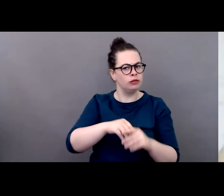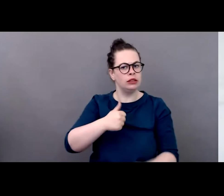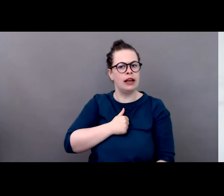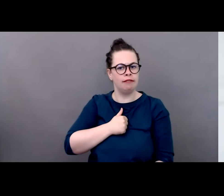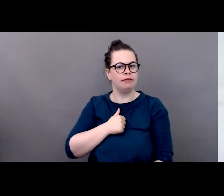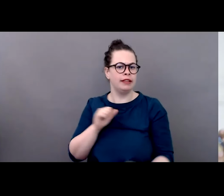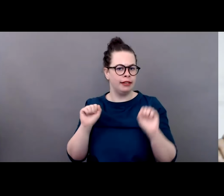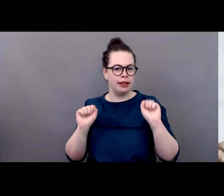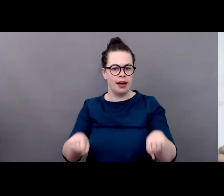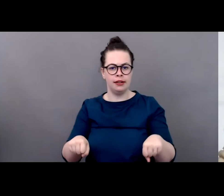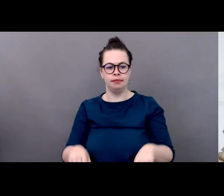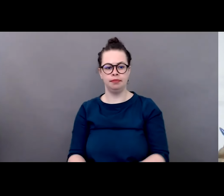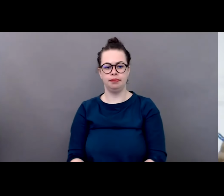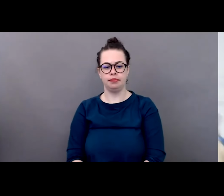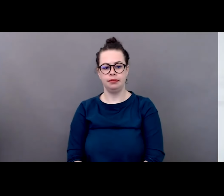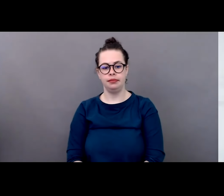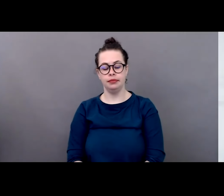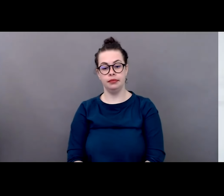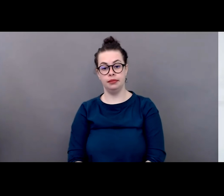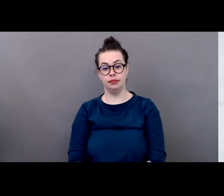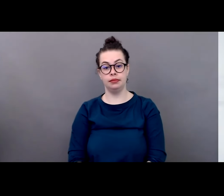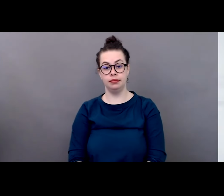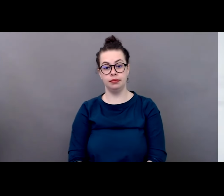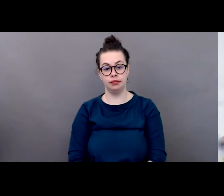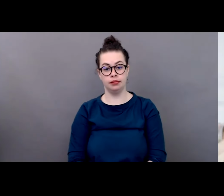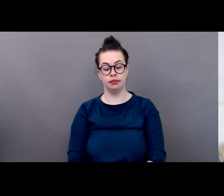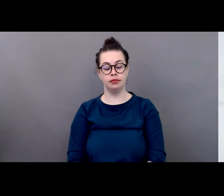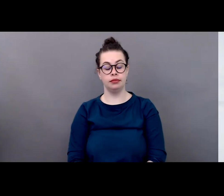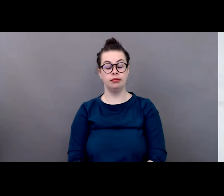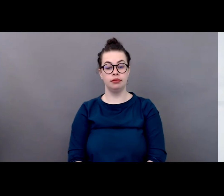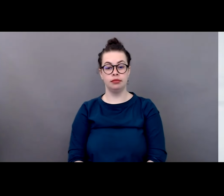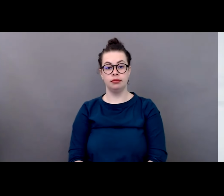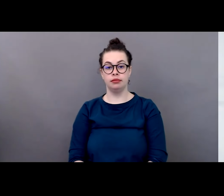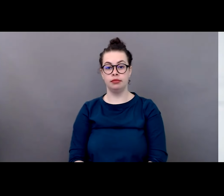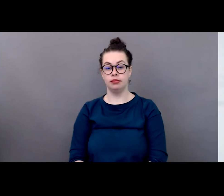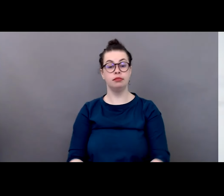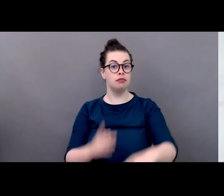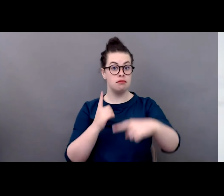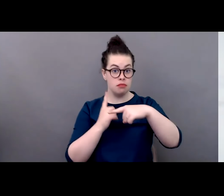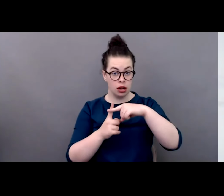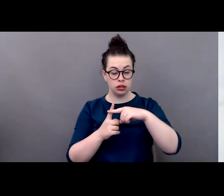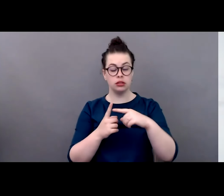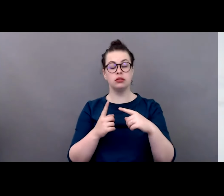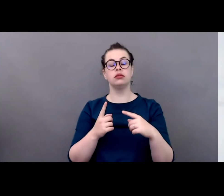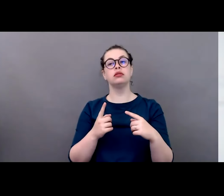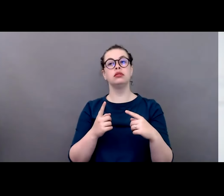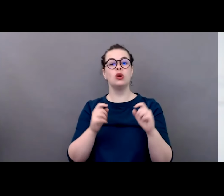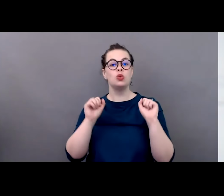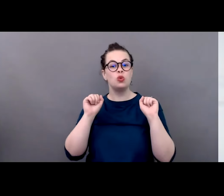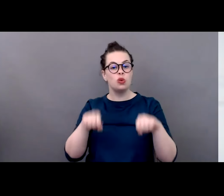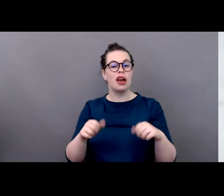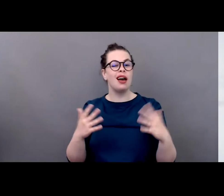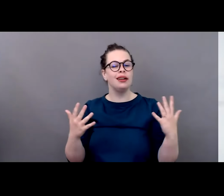And also, there is another way of being involved in individual cases, and that is called a third-party